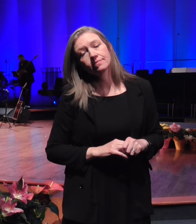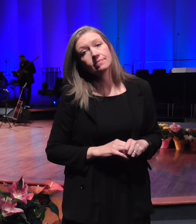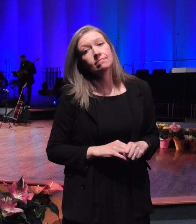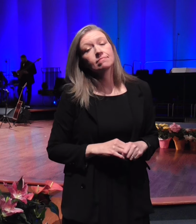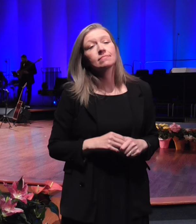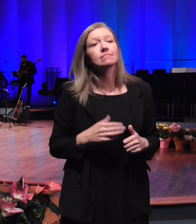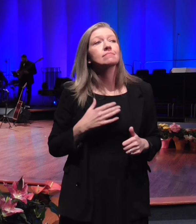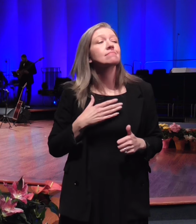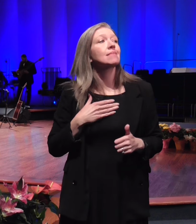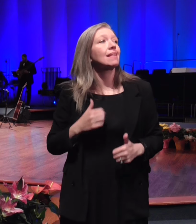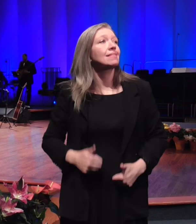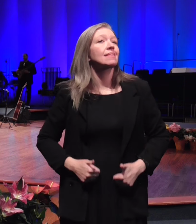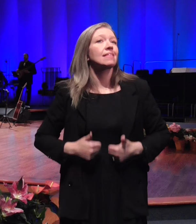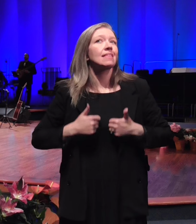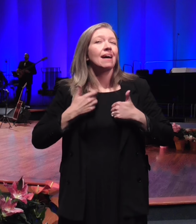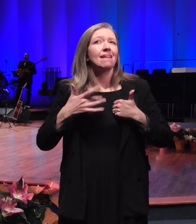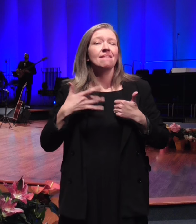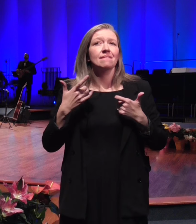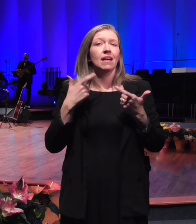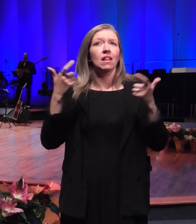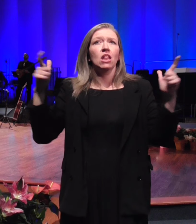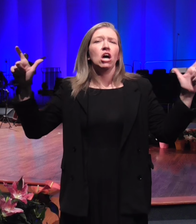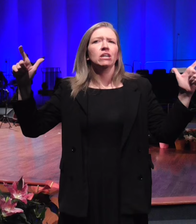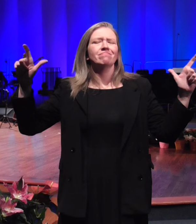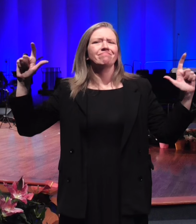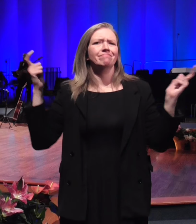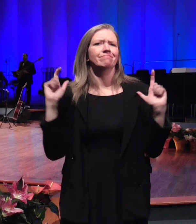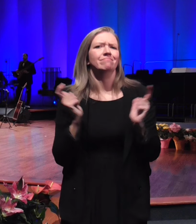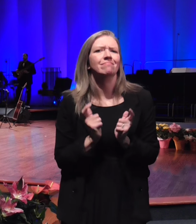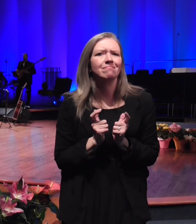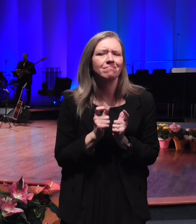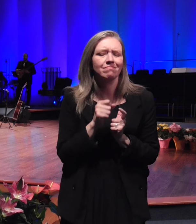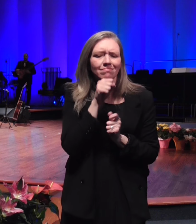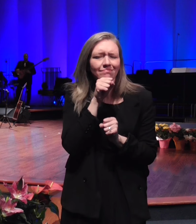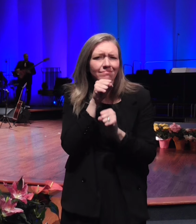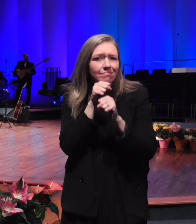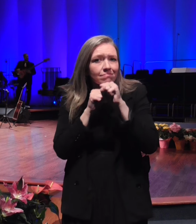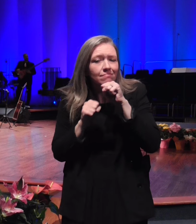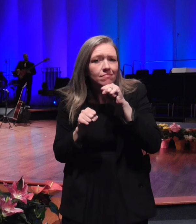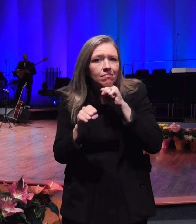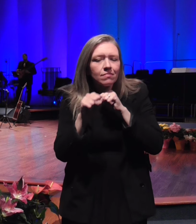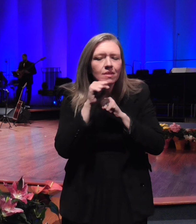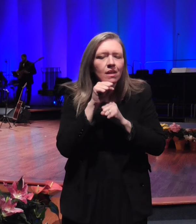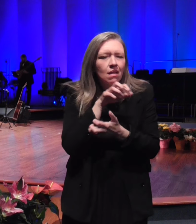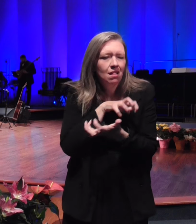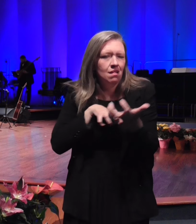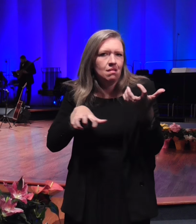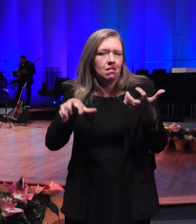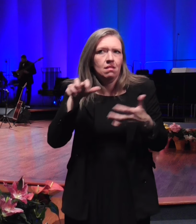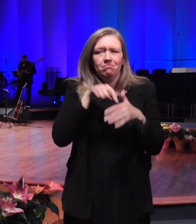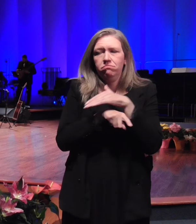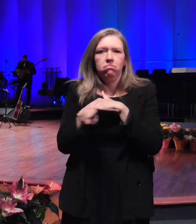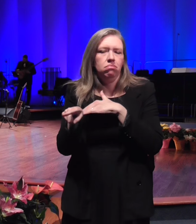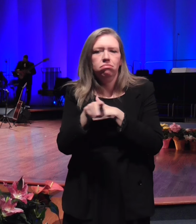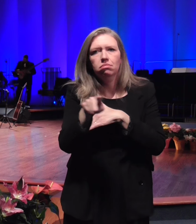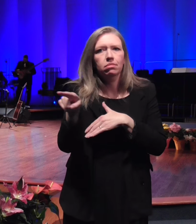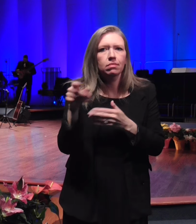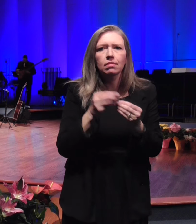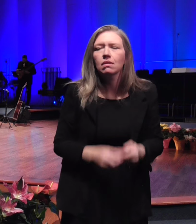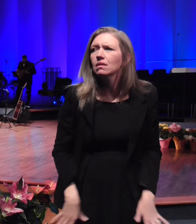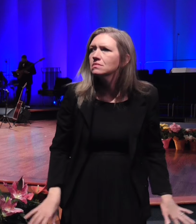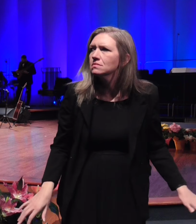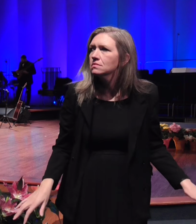Living large in a tiny square, broken pieces seem to lead nowhere. Why do I